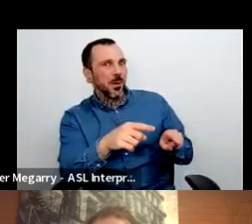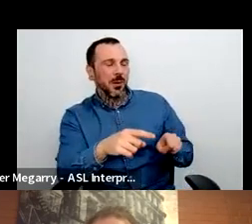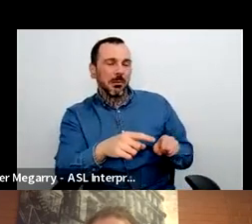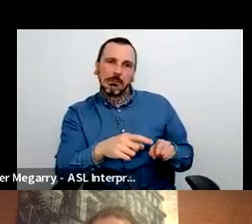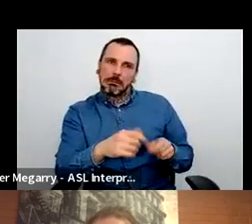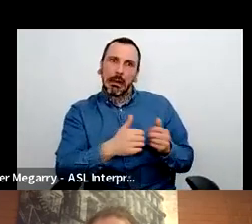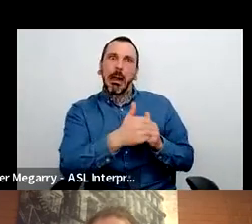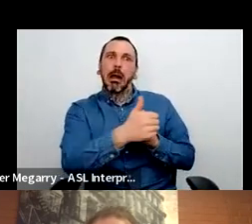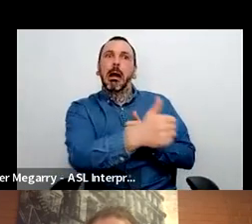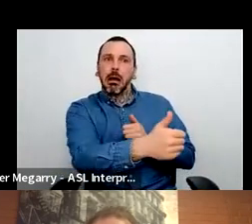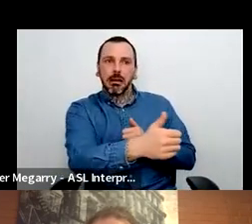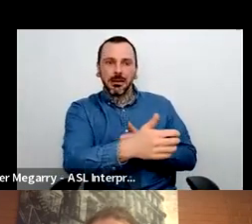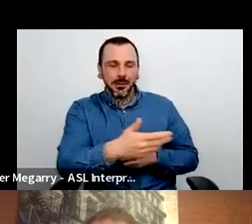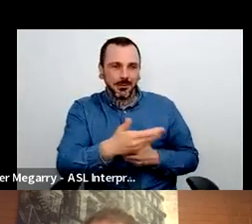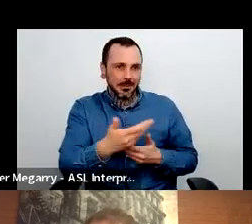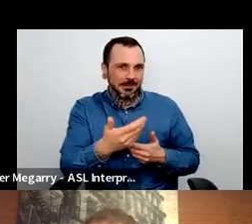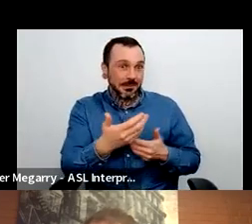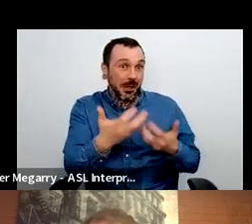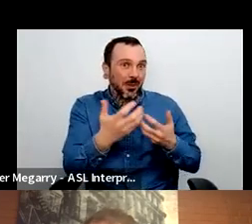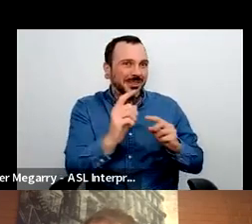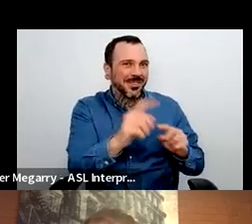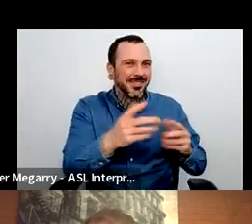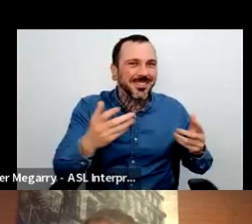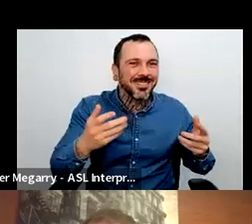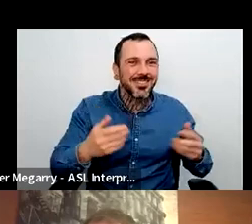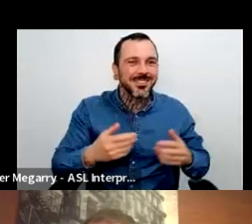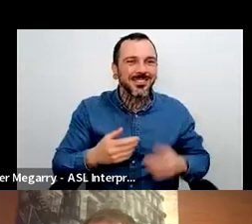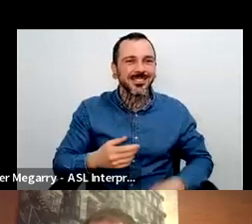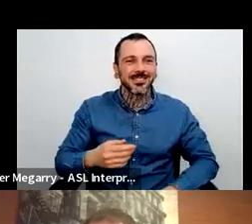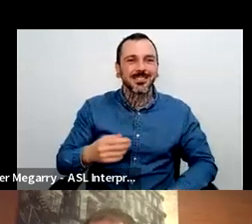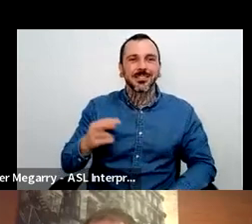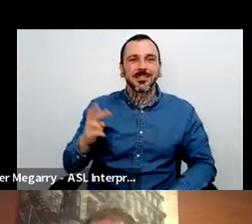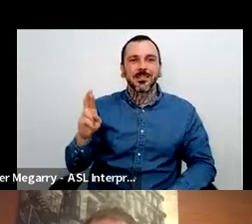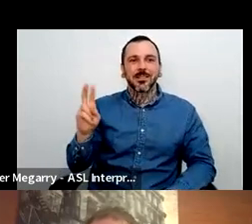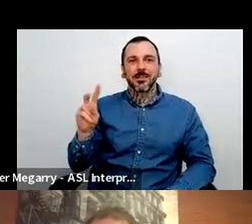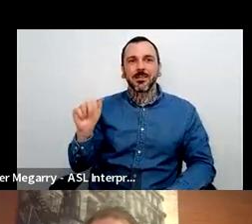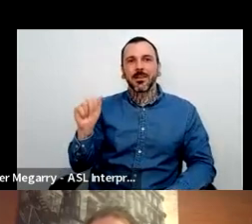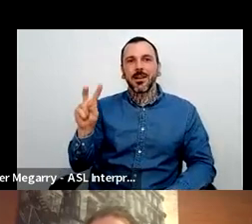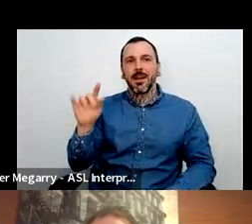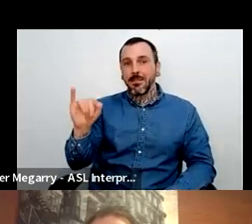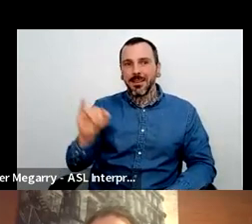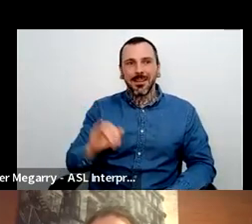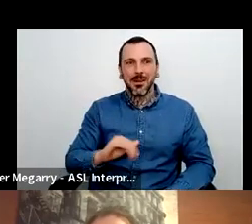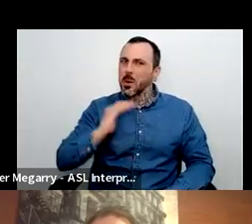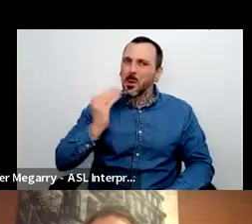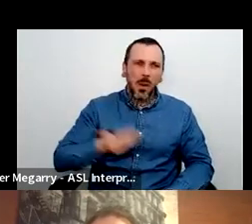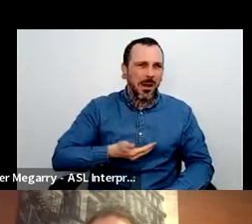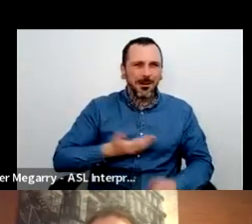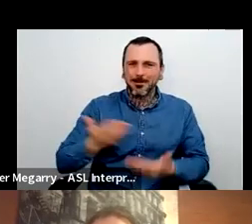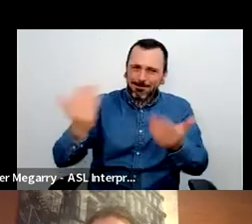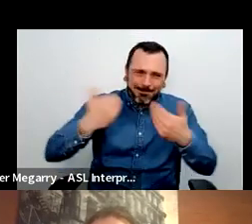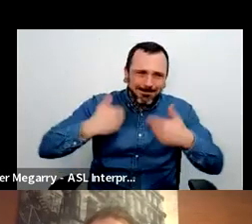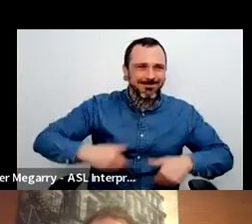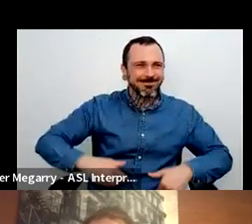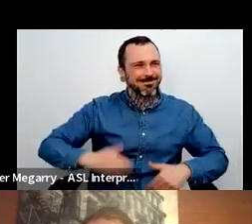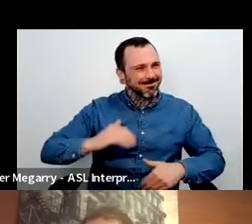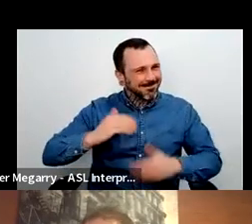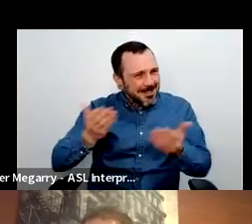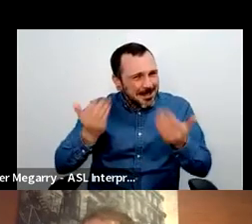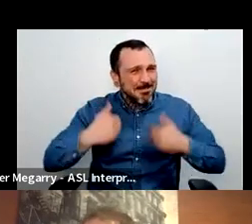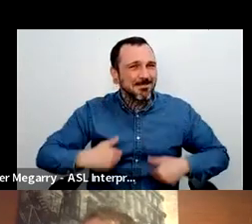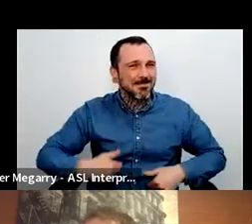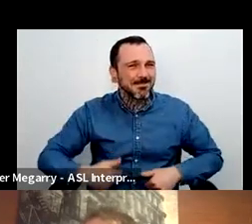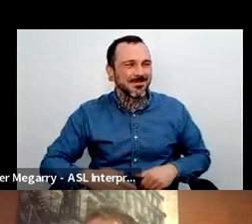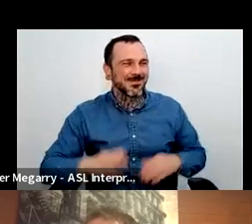schlep for me, but I'd love to come and see it. Come. Sounds amazing. We'll welcome you with open arms. It sounds